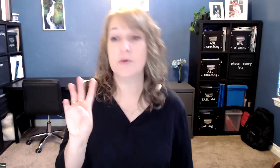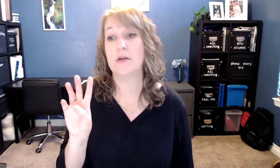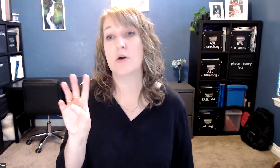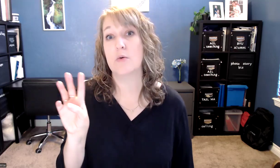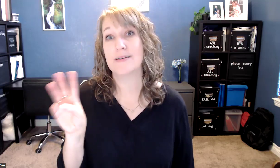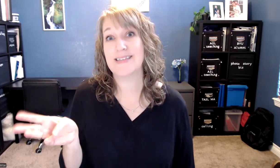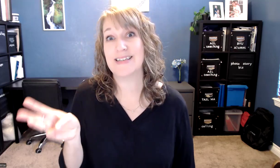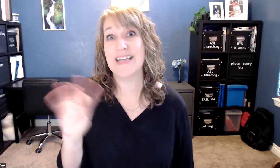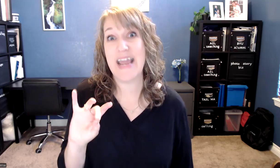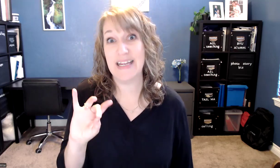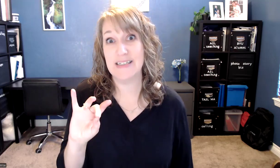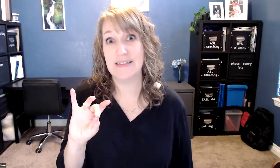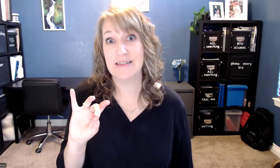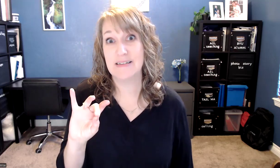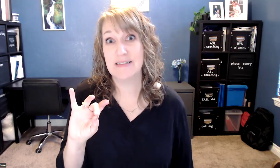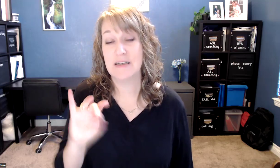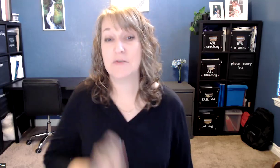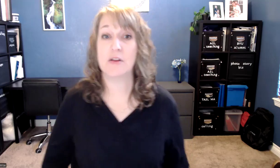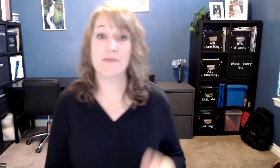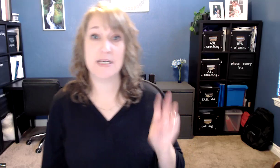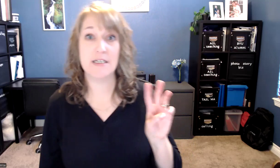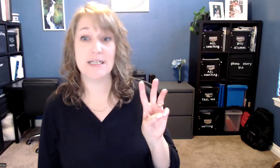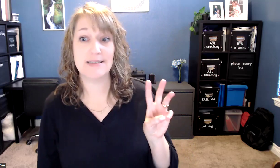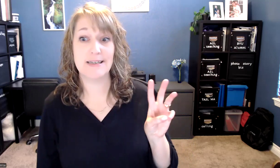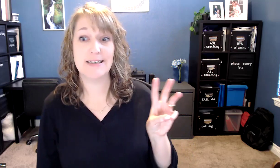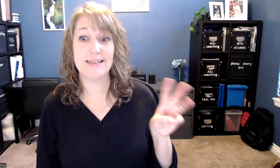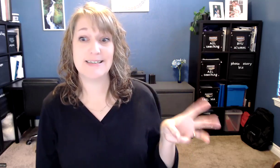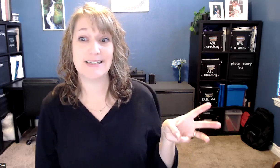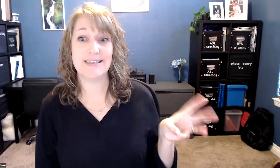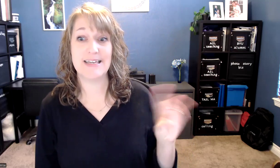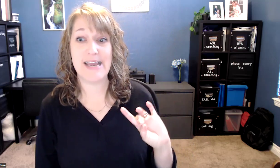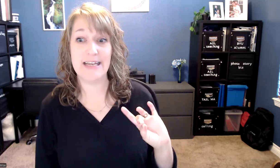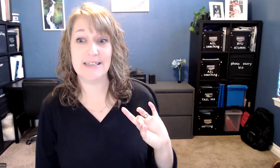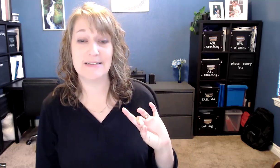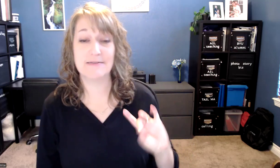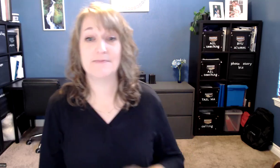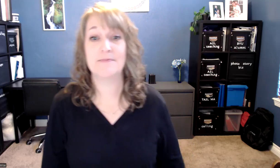it'll go 68. And if you're left-handed, it's 68.